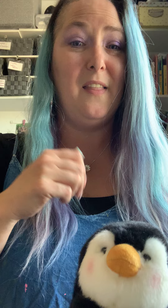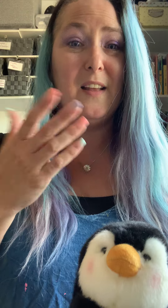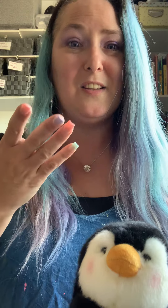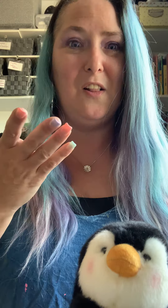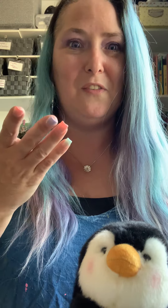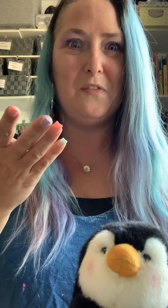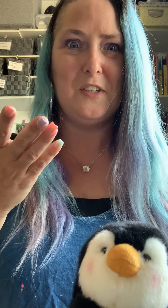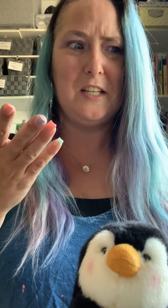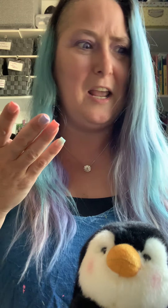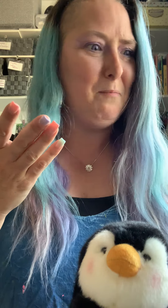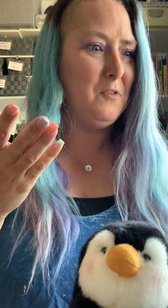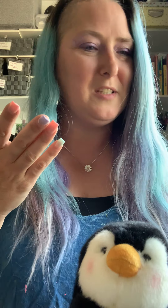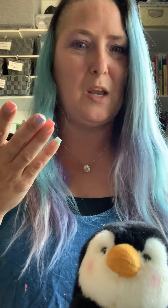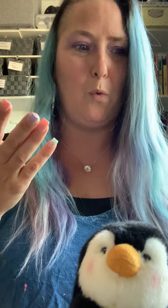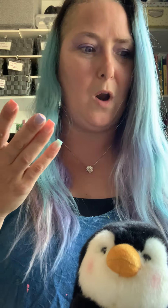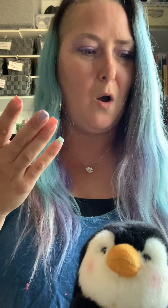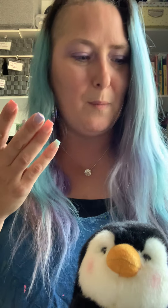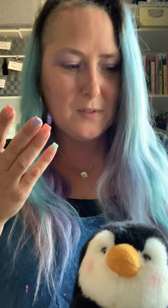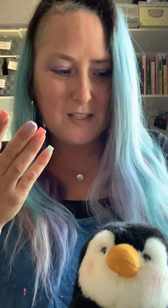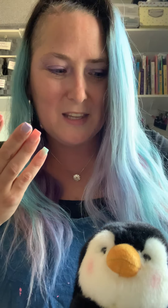that's all of them for today. It's like we're almost to the end